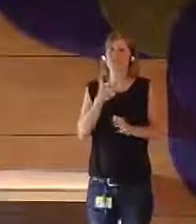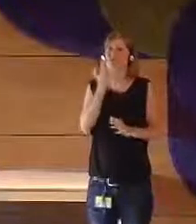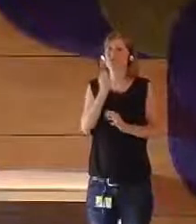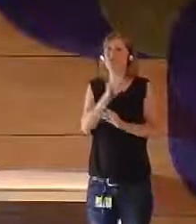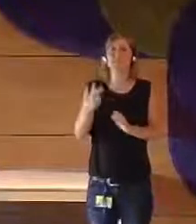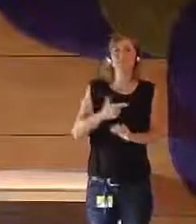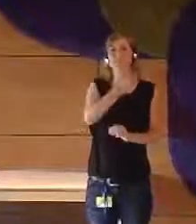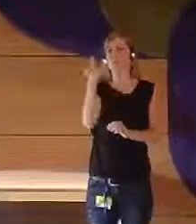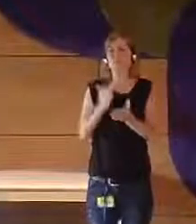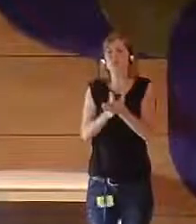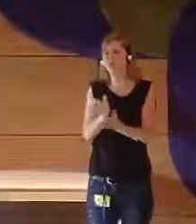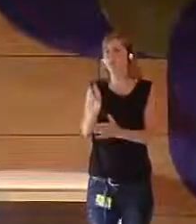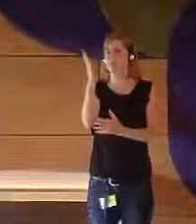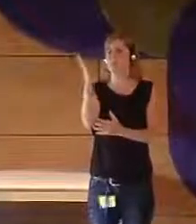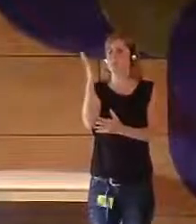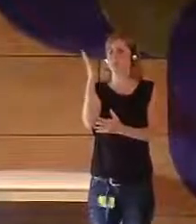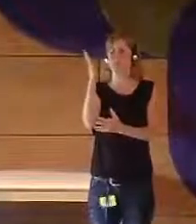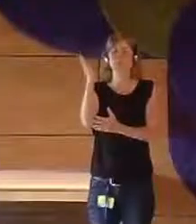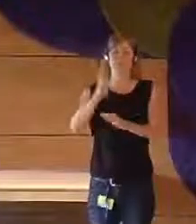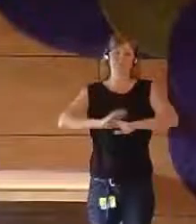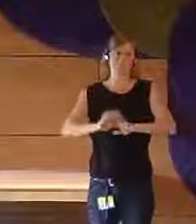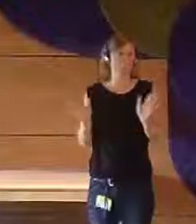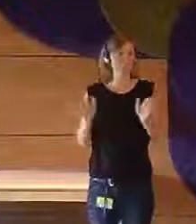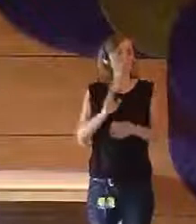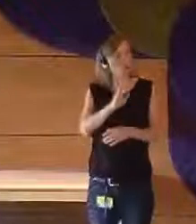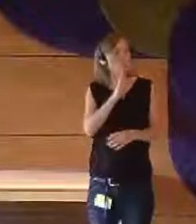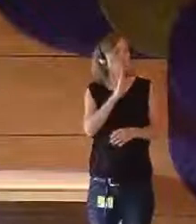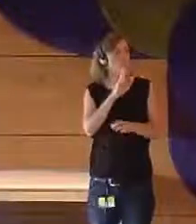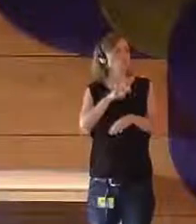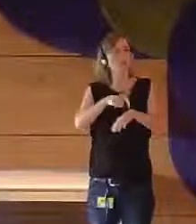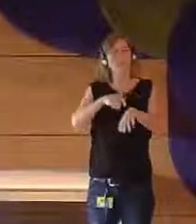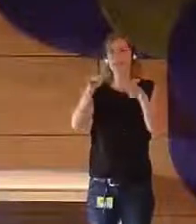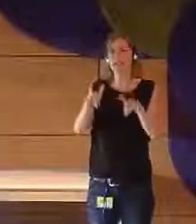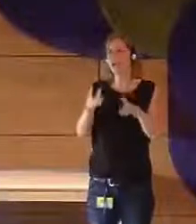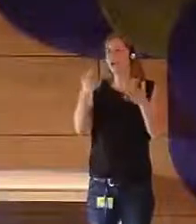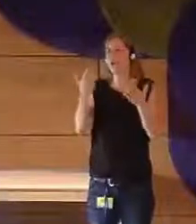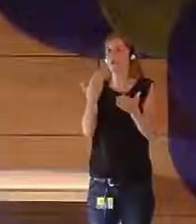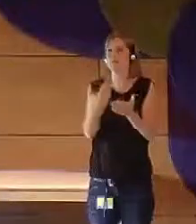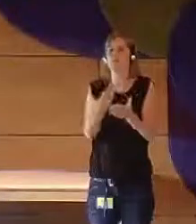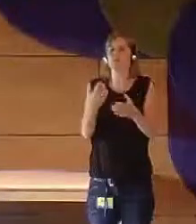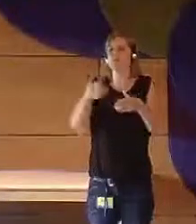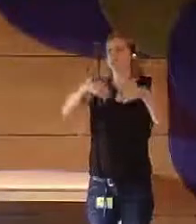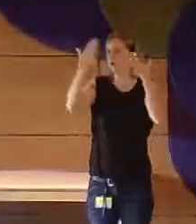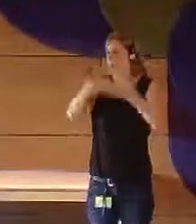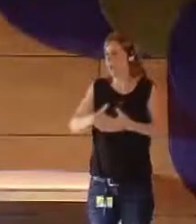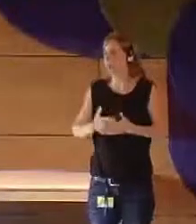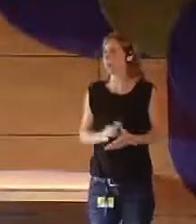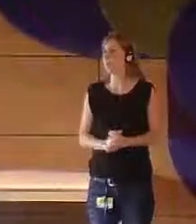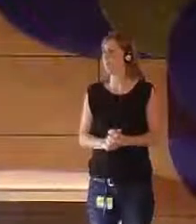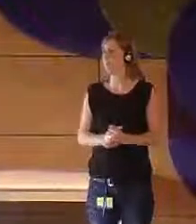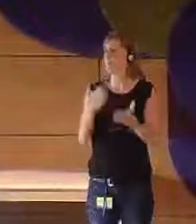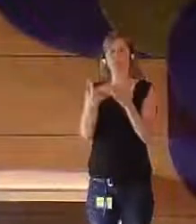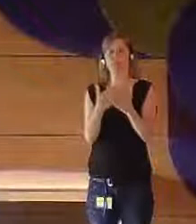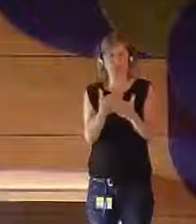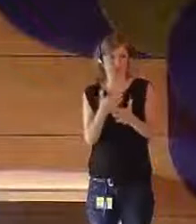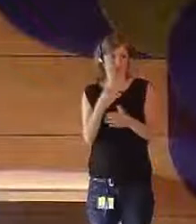evening. Thank you very much for inviting me to this meeting. I have to say I've been to a number of meetings and I've been to a number of CHARGE meetings. I